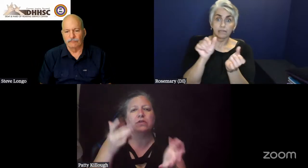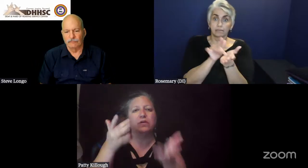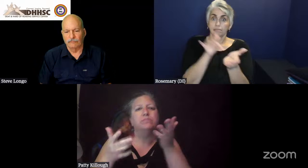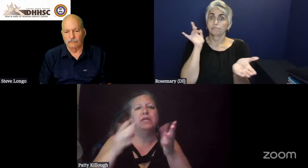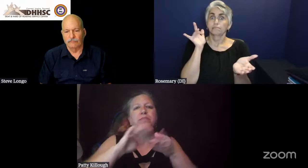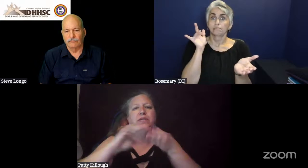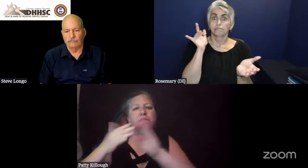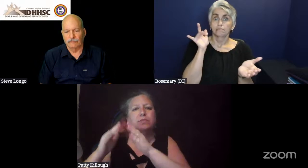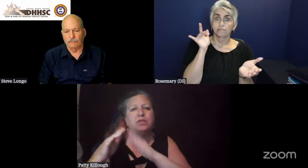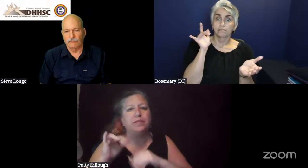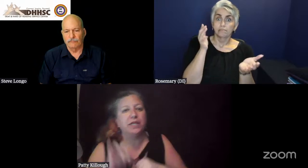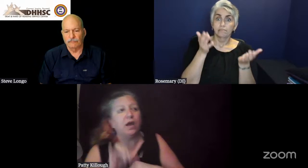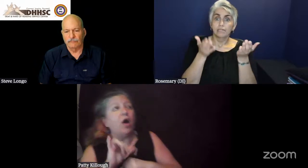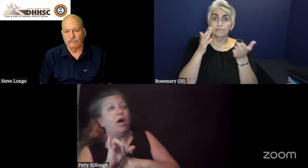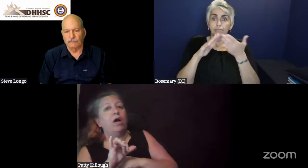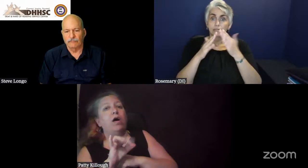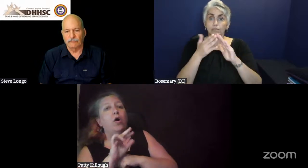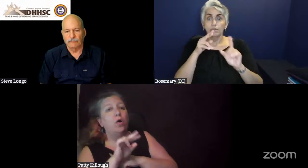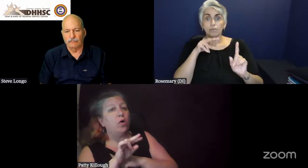advantage in the future?